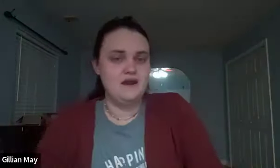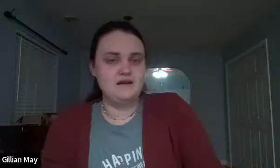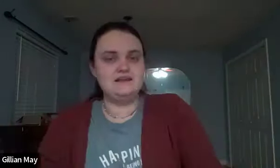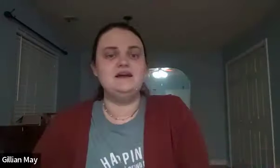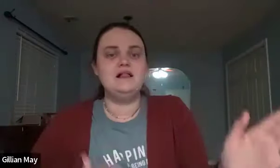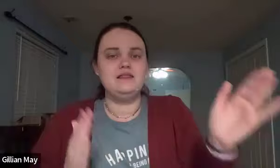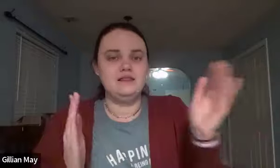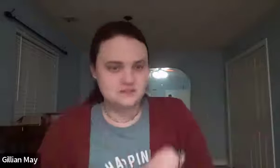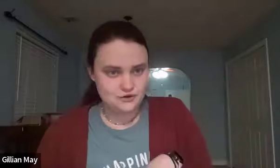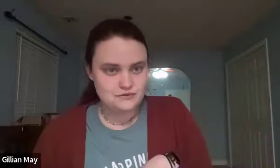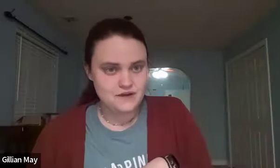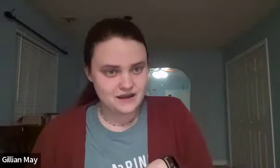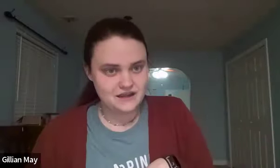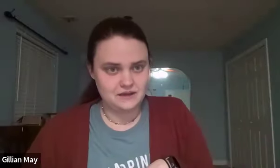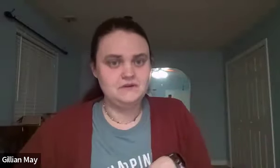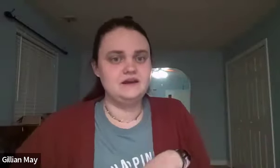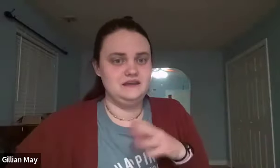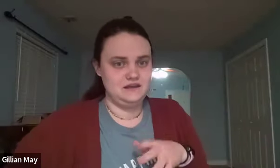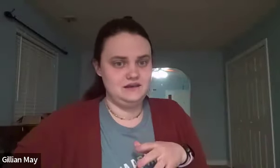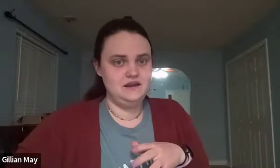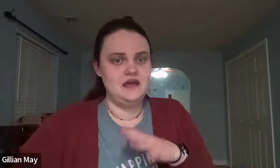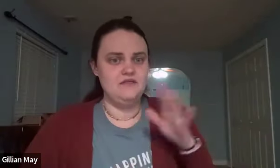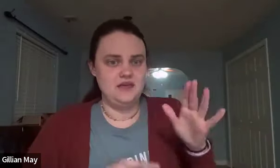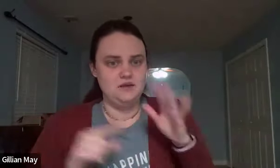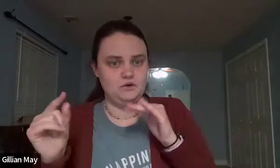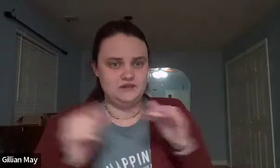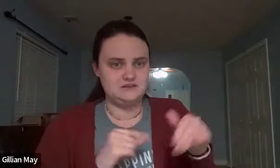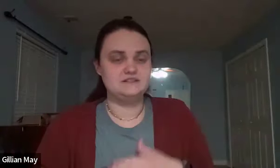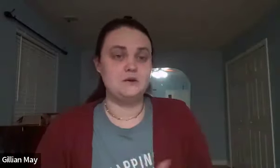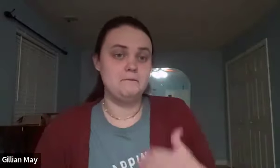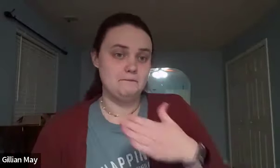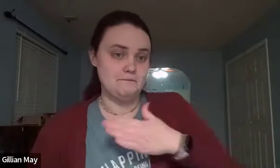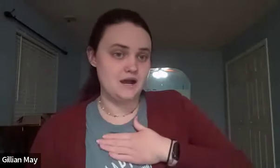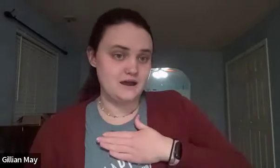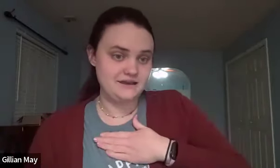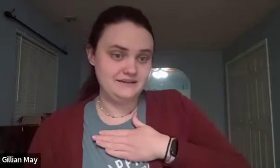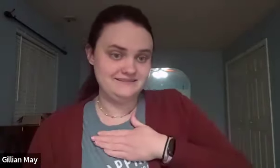right. Let's go through my name again, and then we'll get started. So my